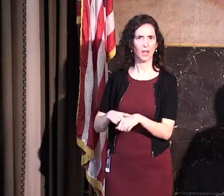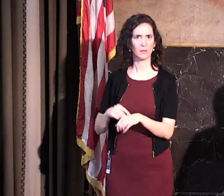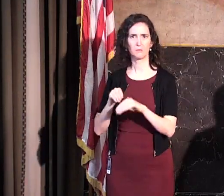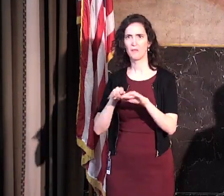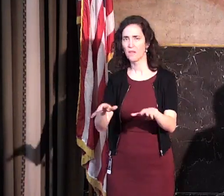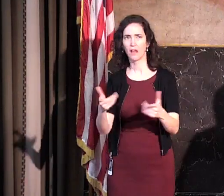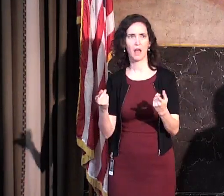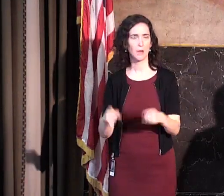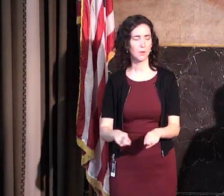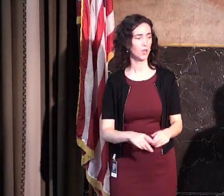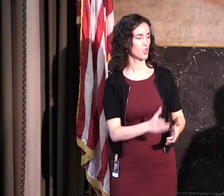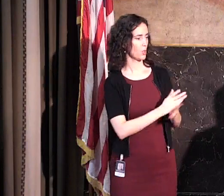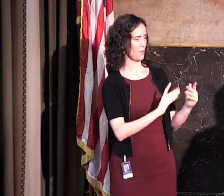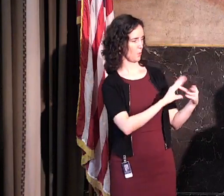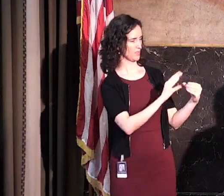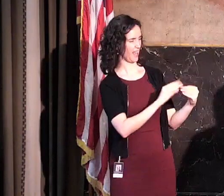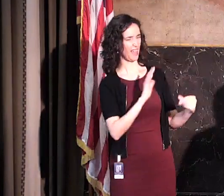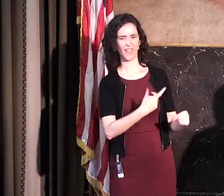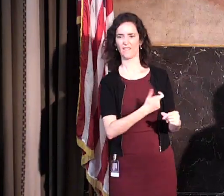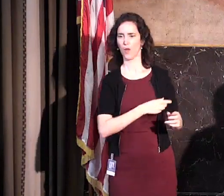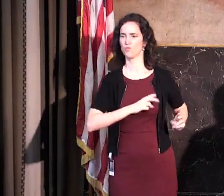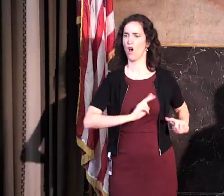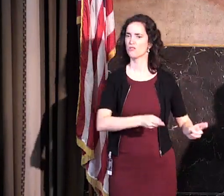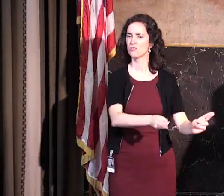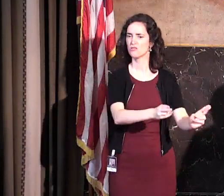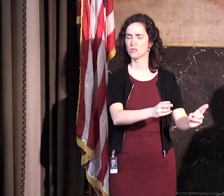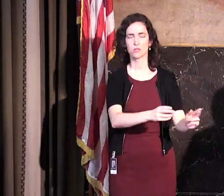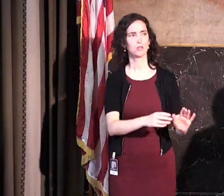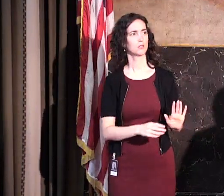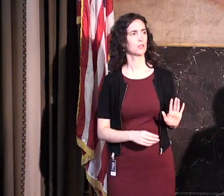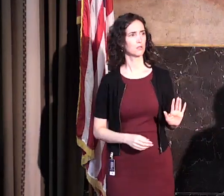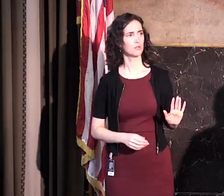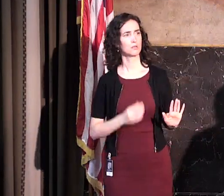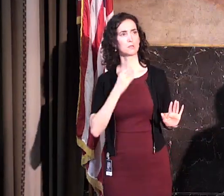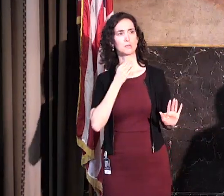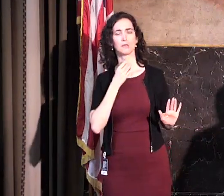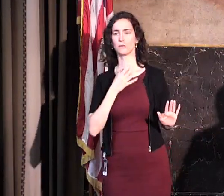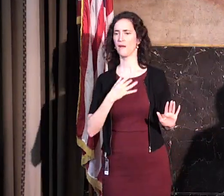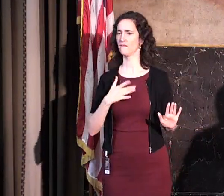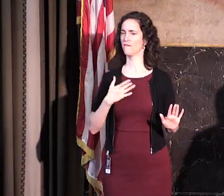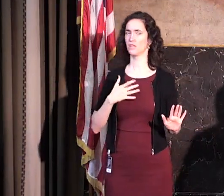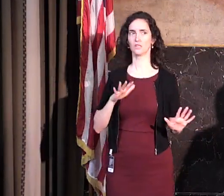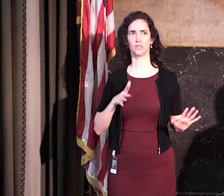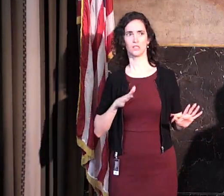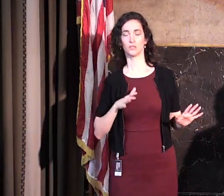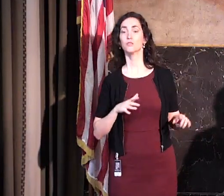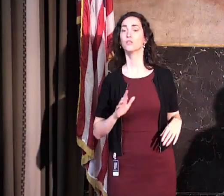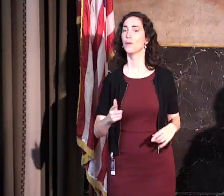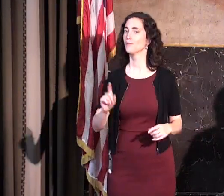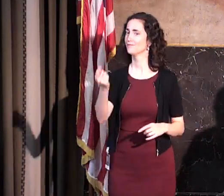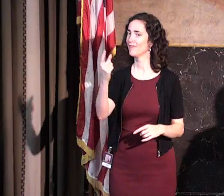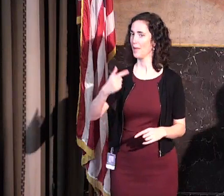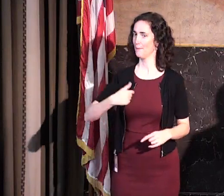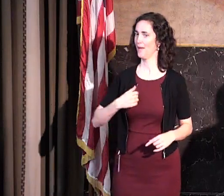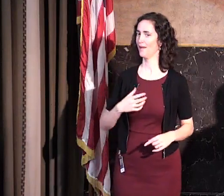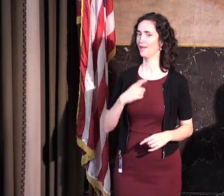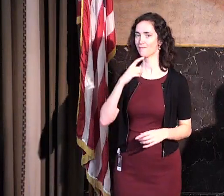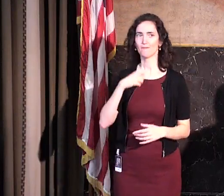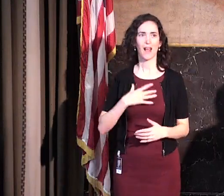know, what's gonna happen? So I like to learn, and one of the things about me is I like to ask